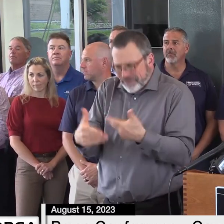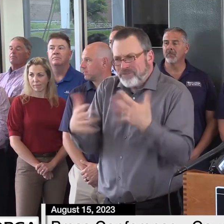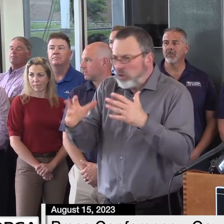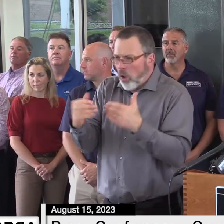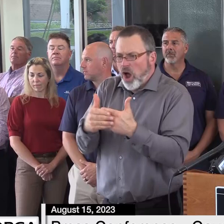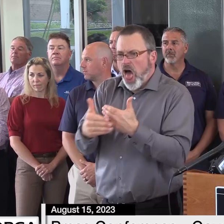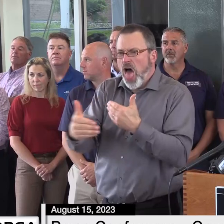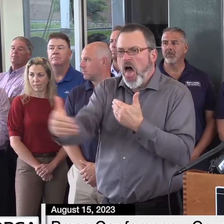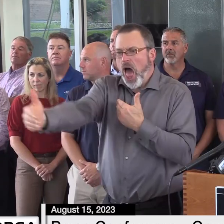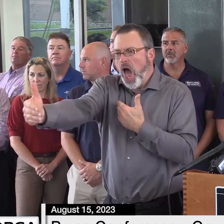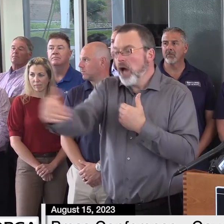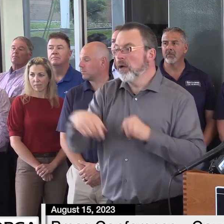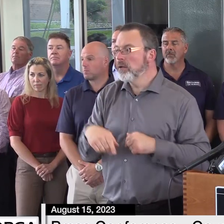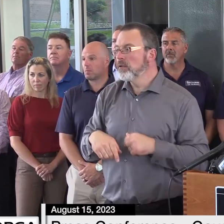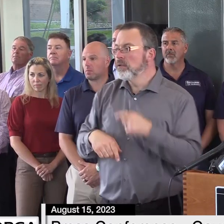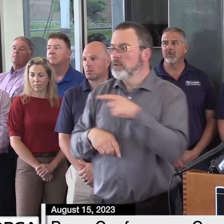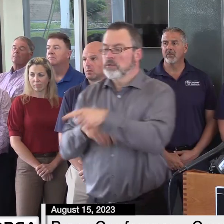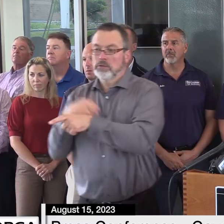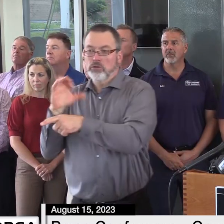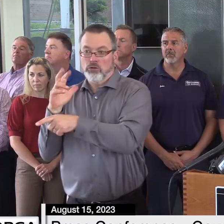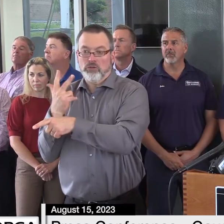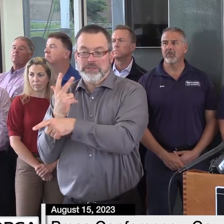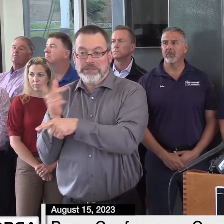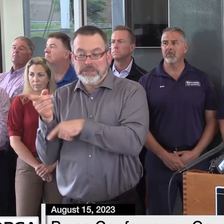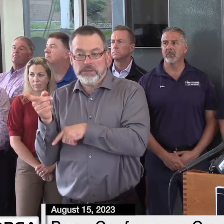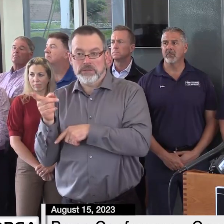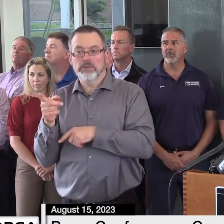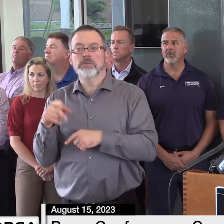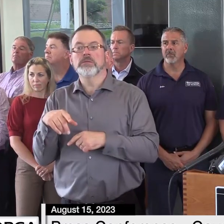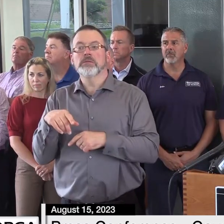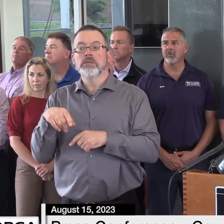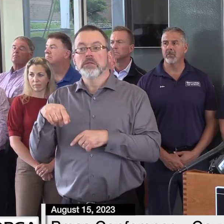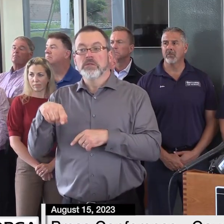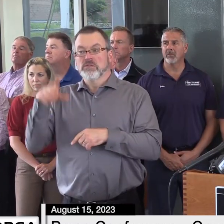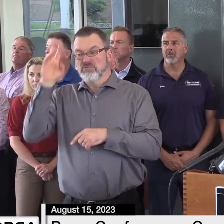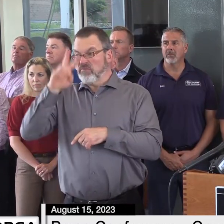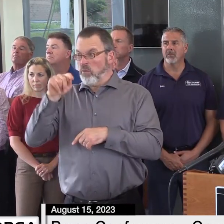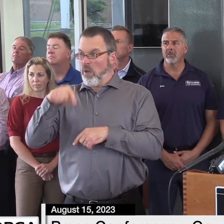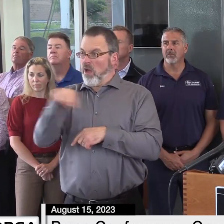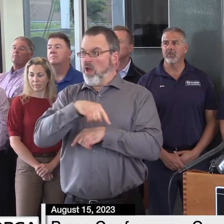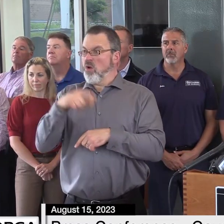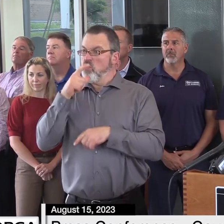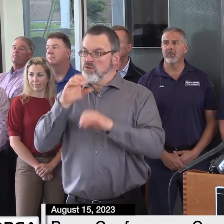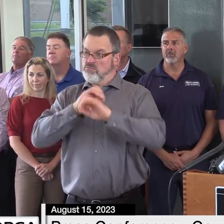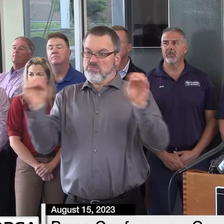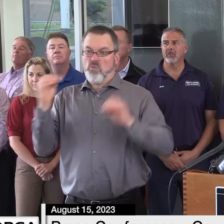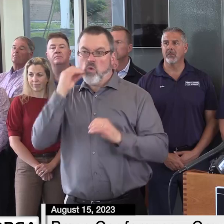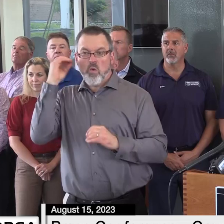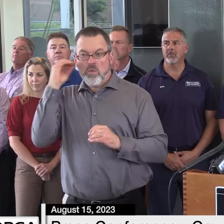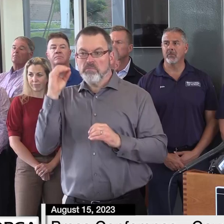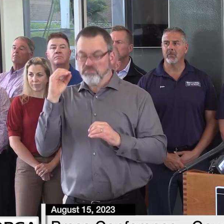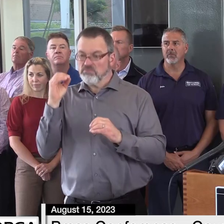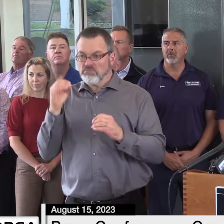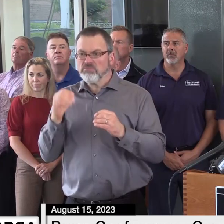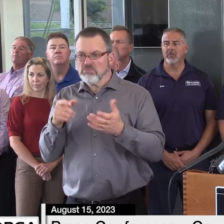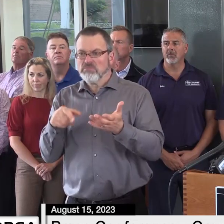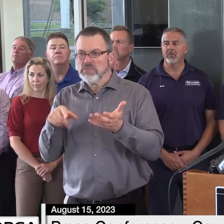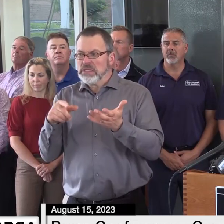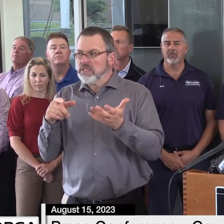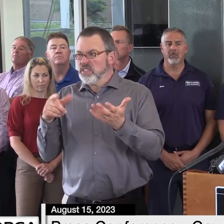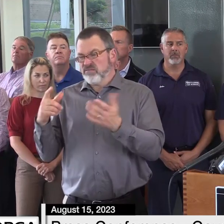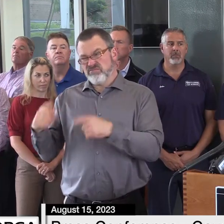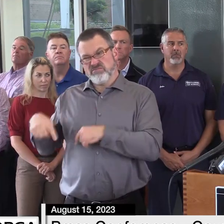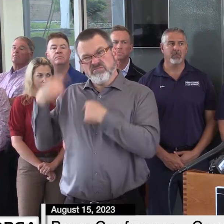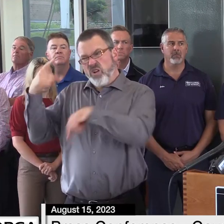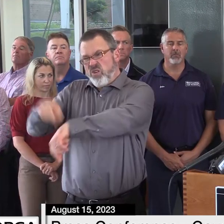Sense, or maybe an updated sense of how some of Vermont's homeless population has been faring during this crisis, and